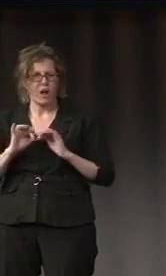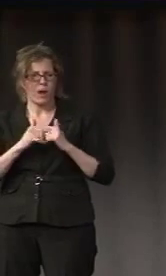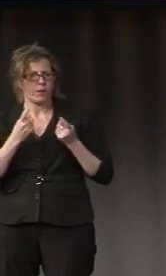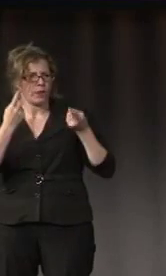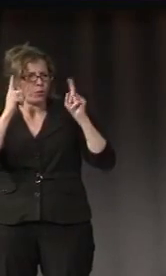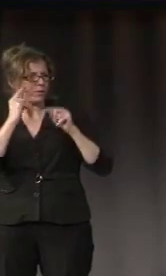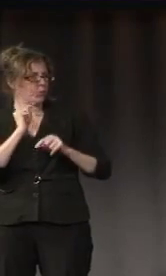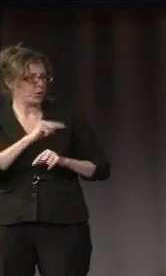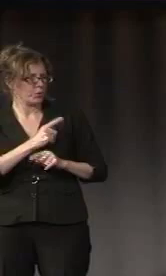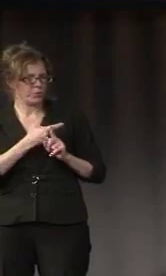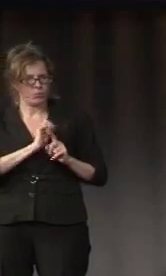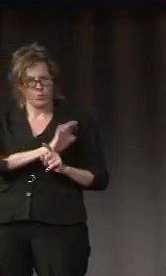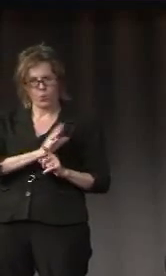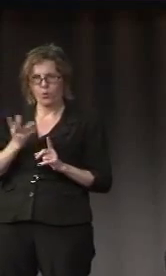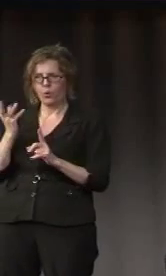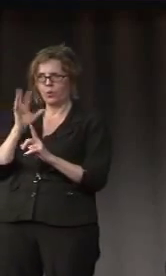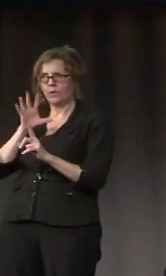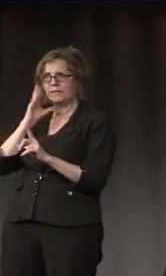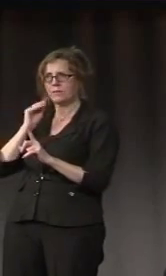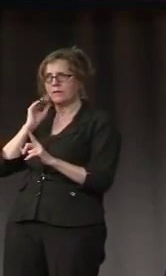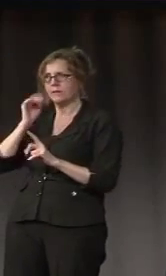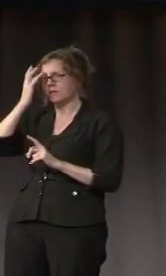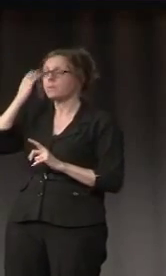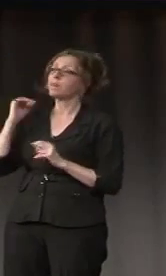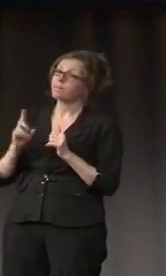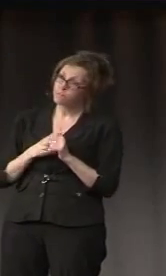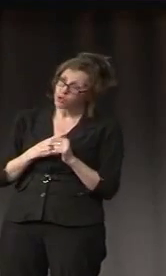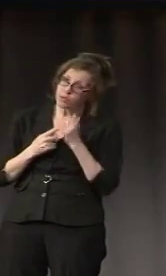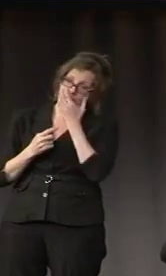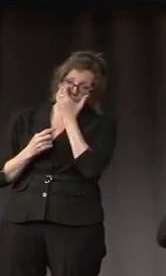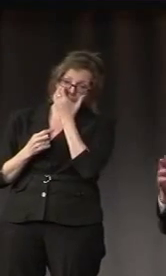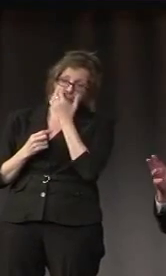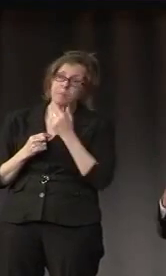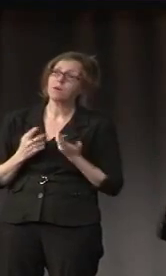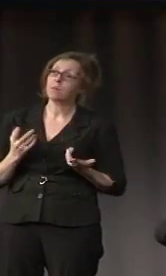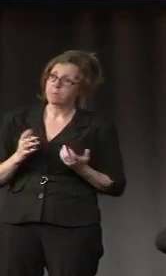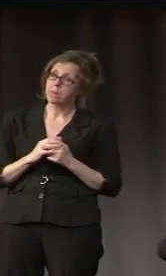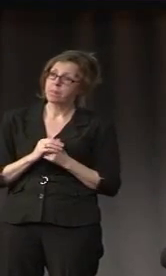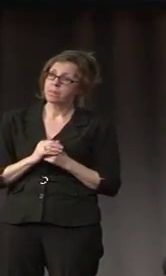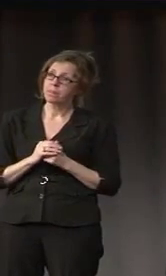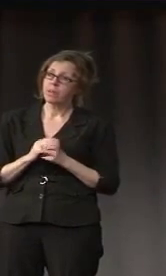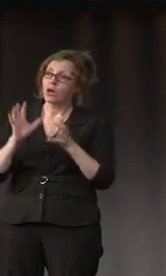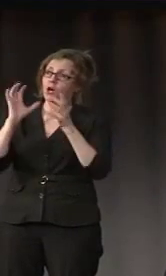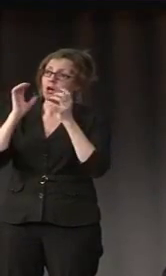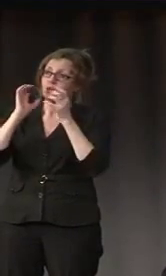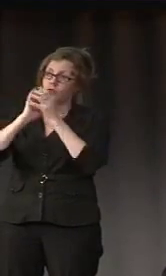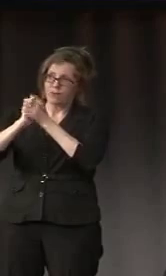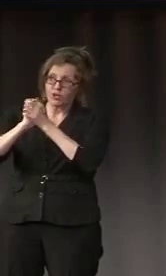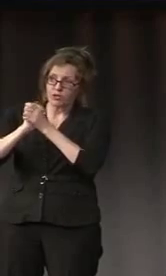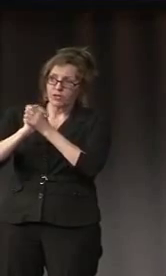experience? Well, first, congratulations for having graduated from the room there to this room.